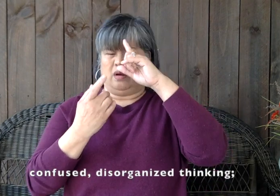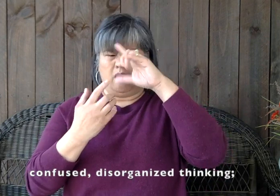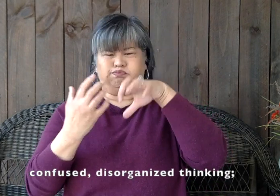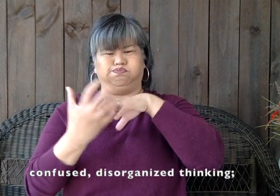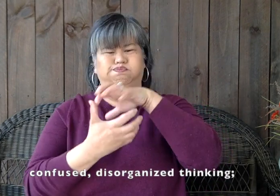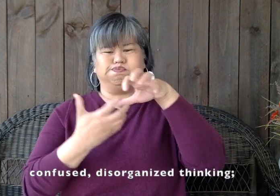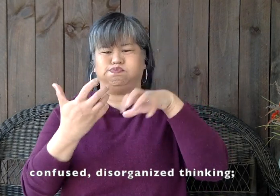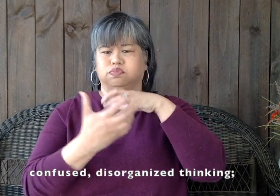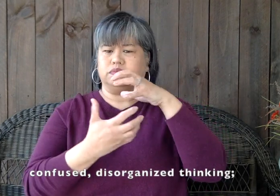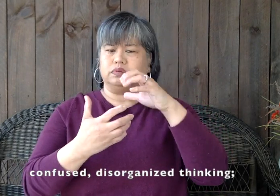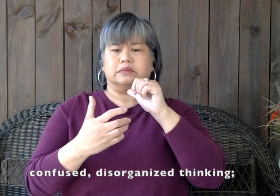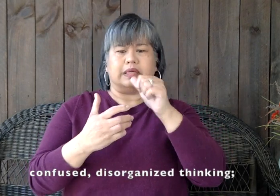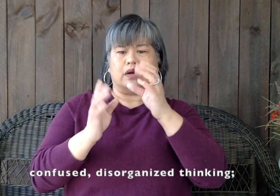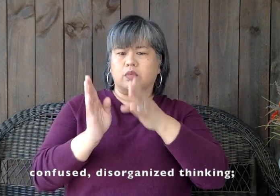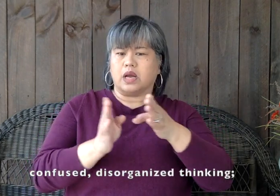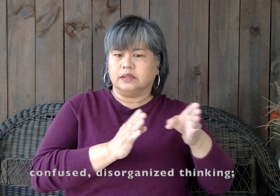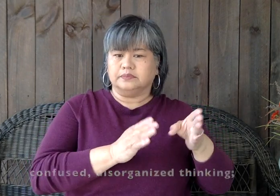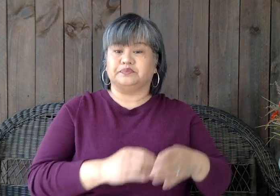confused, disorganized thinking,